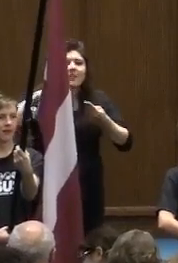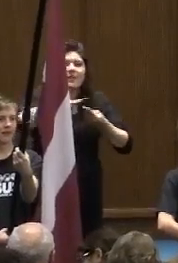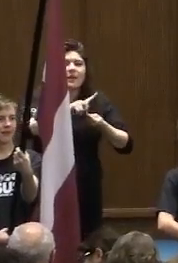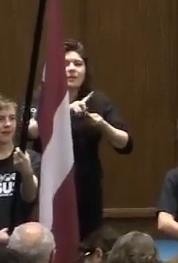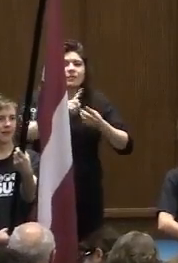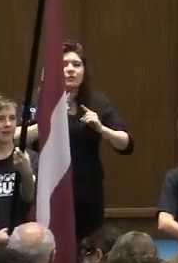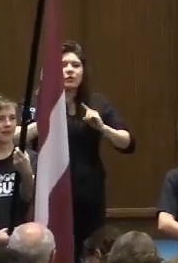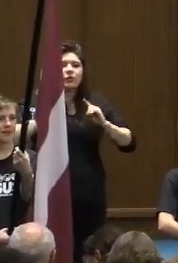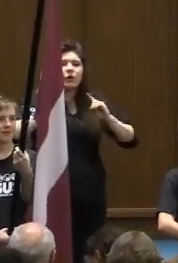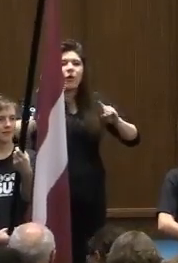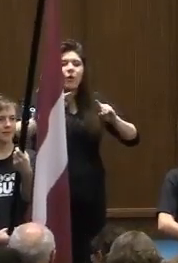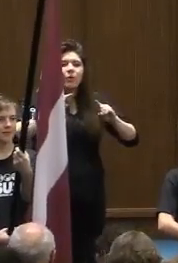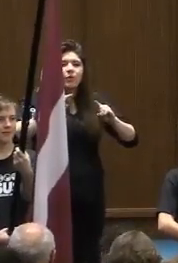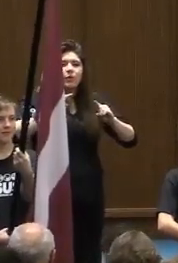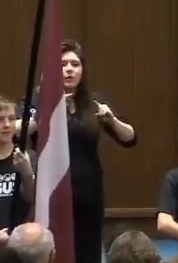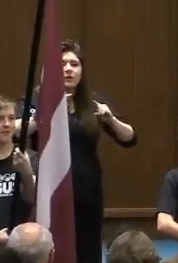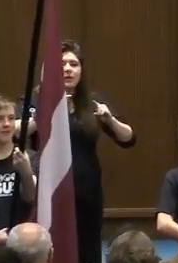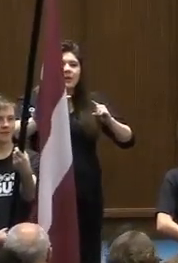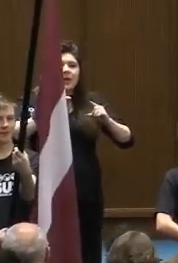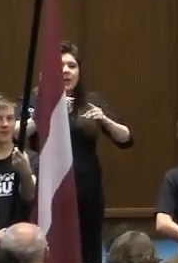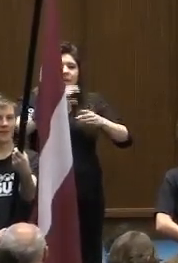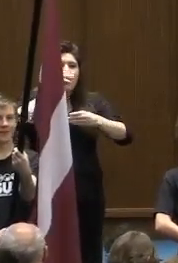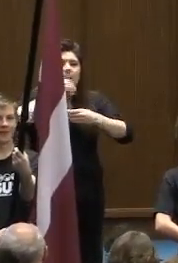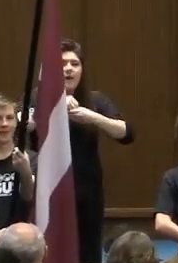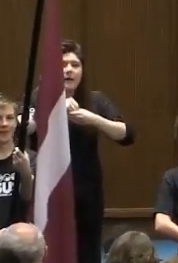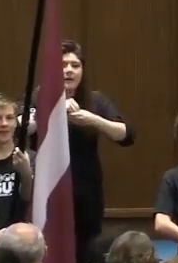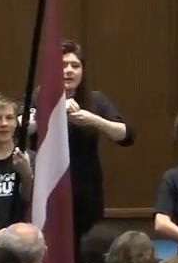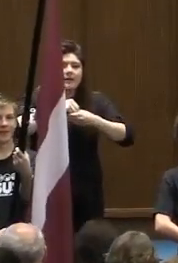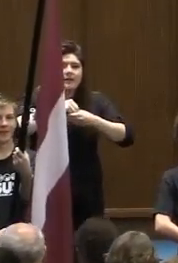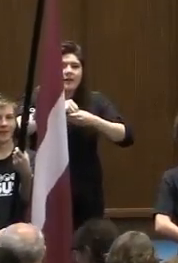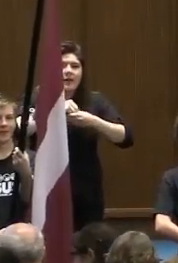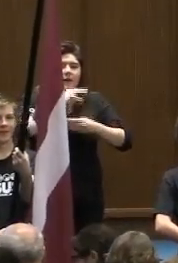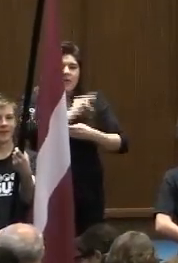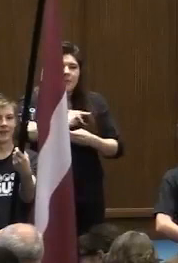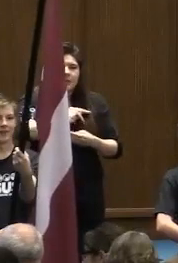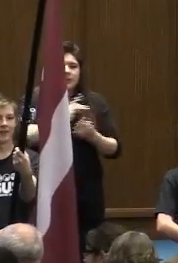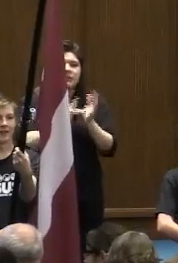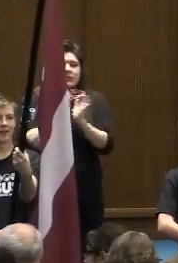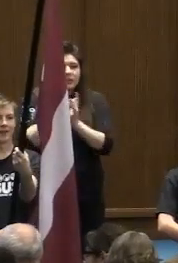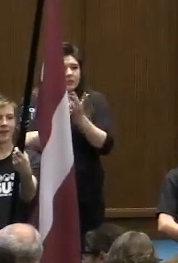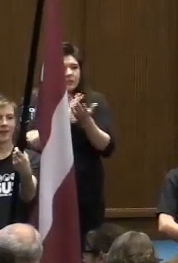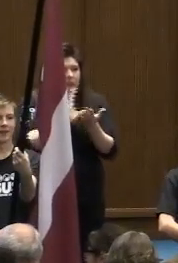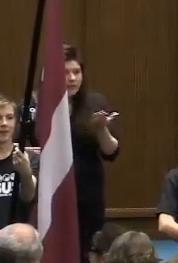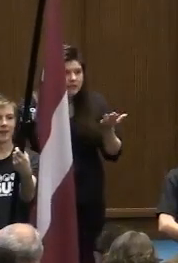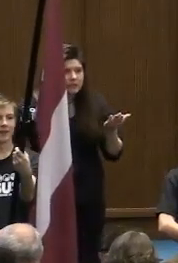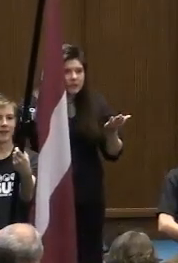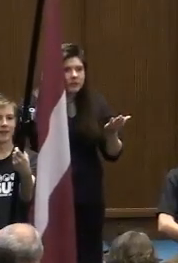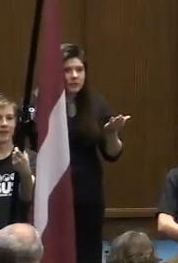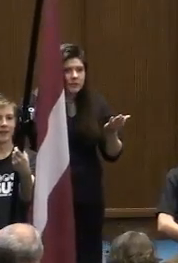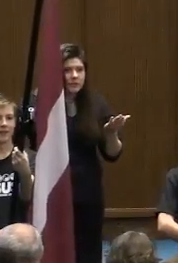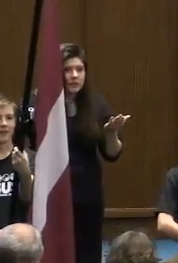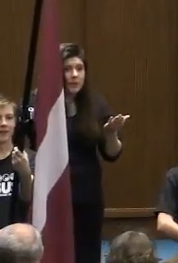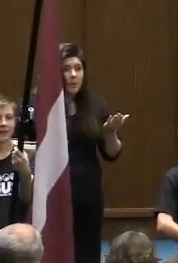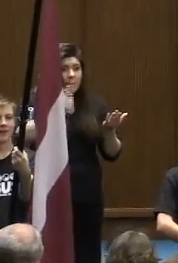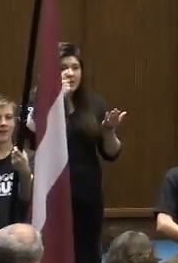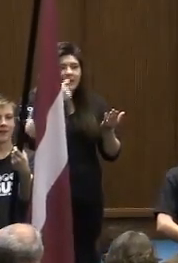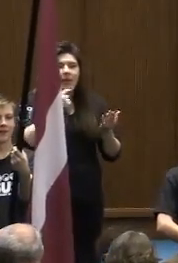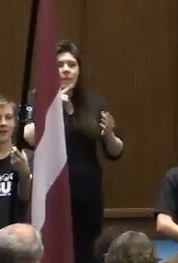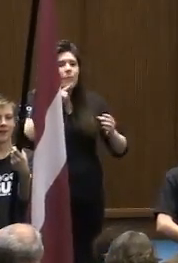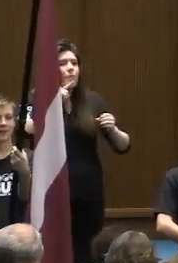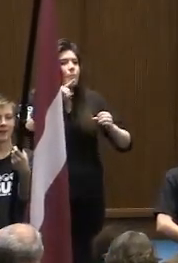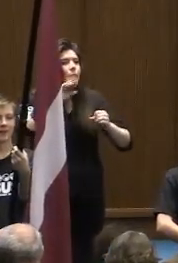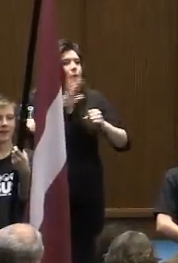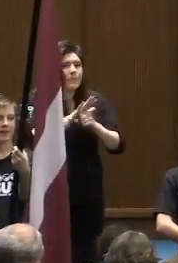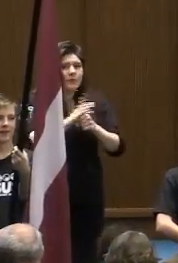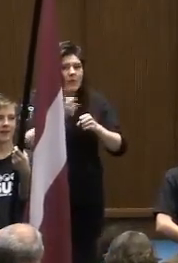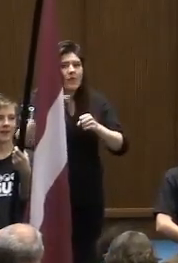to go on and take part in being part of the mission of Jesus? Because I promise you they're going